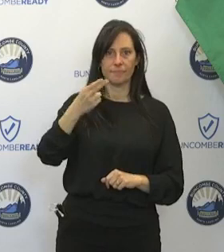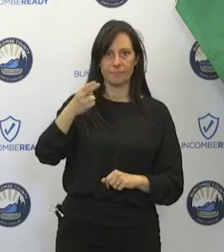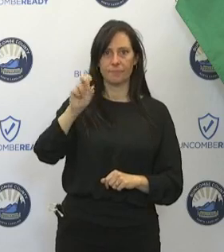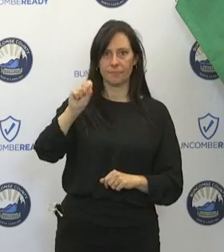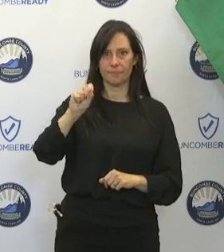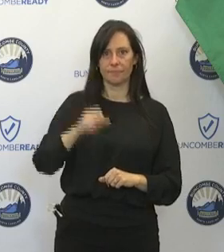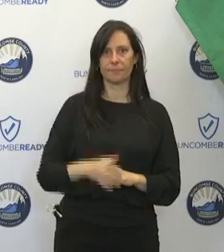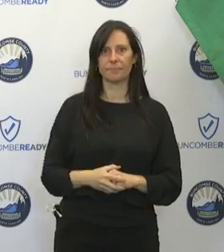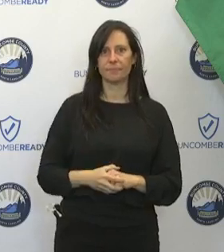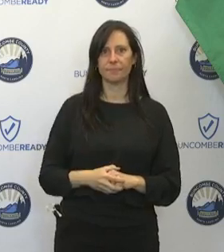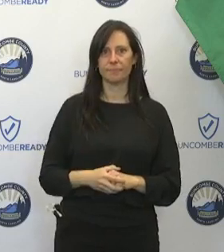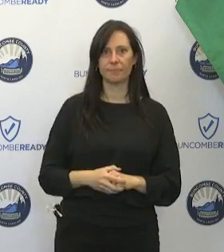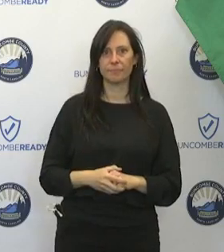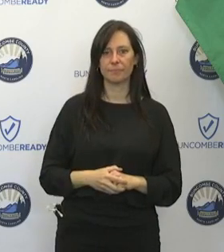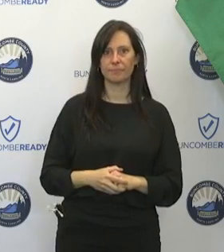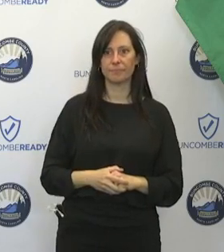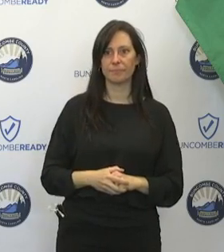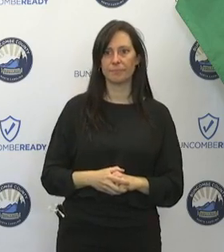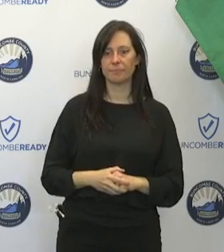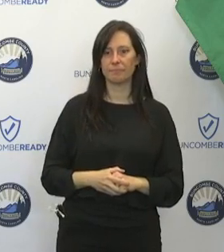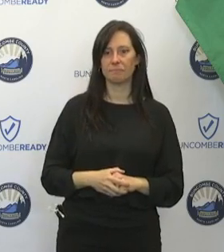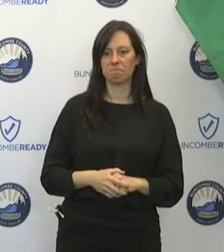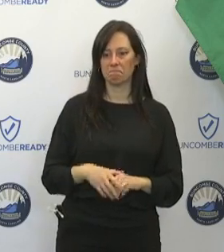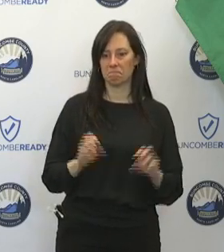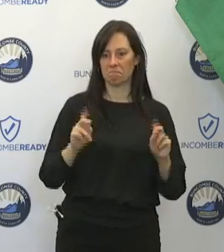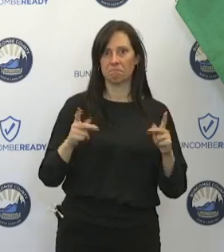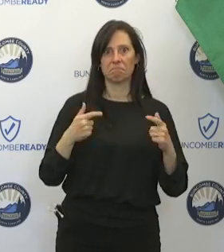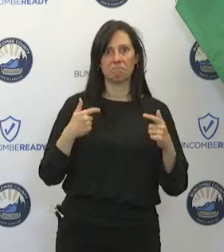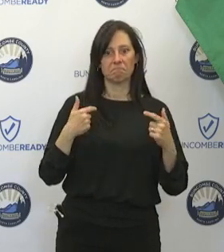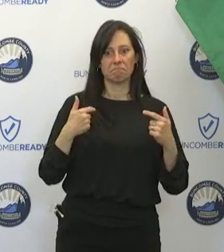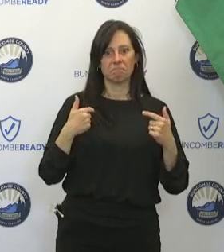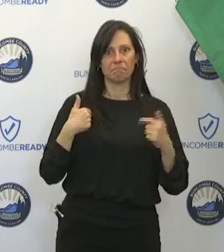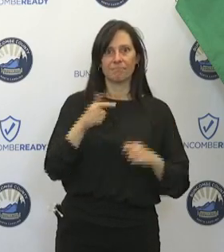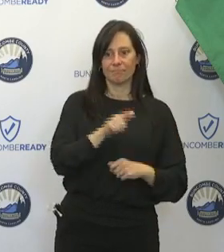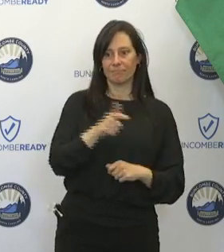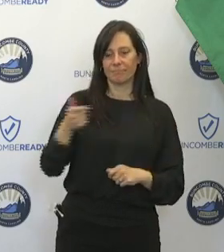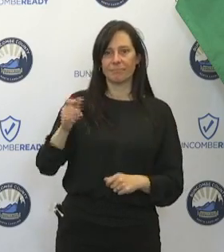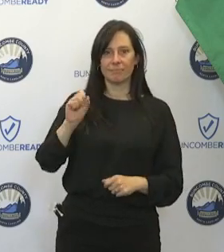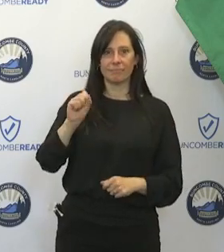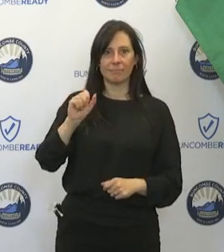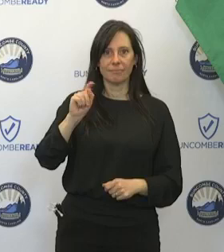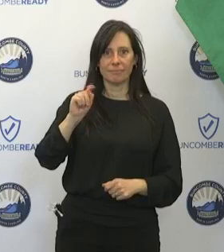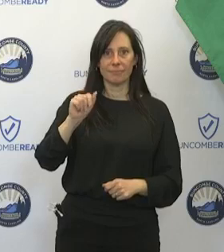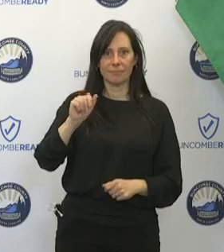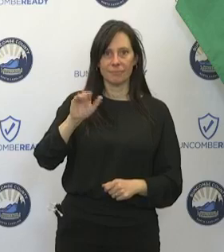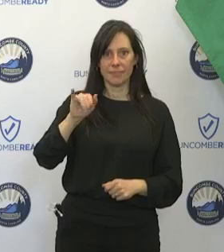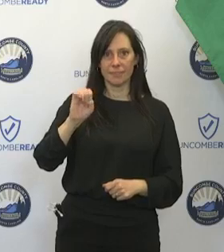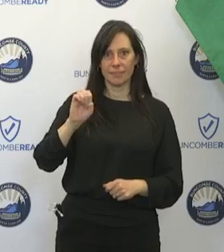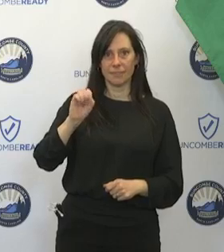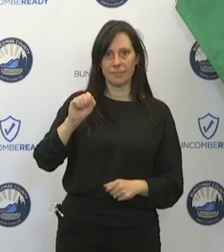BCHHS. So we'll go ahead and get started with an update from Stacy Saunders.